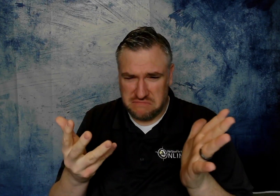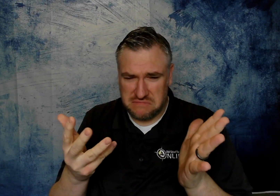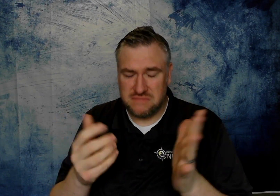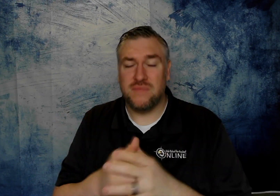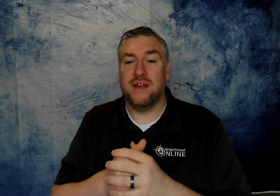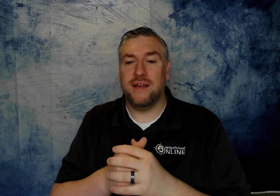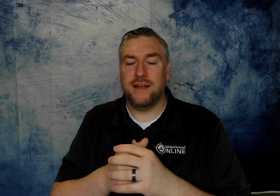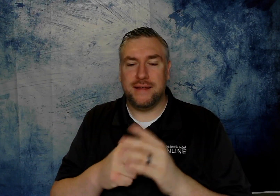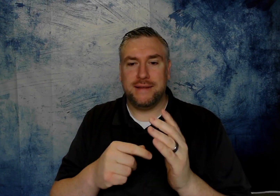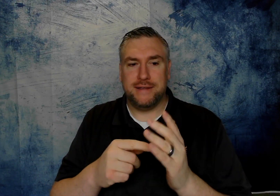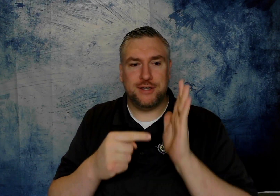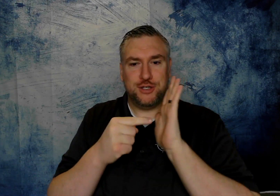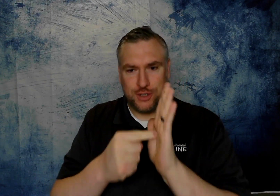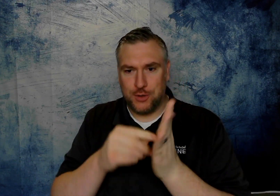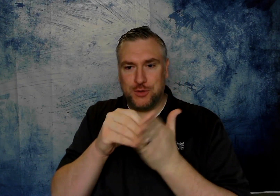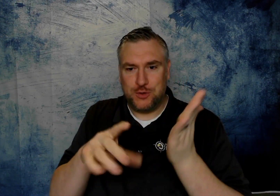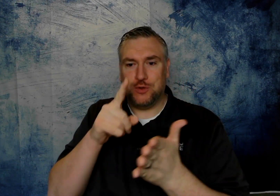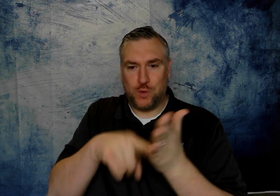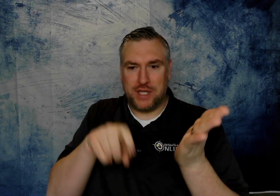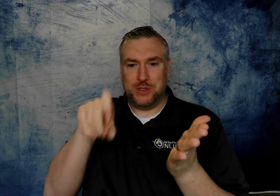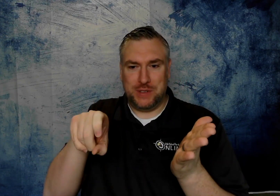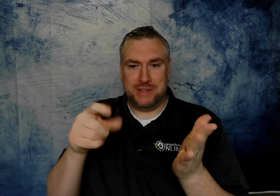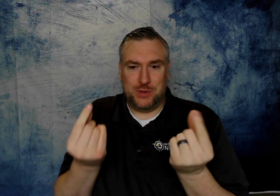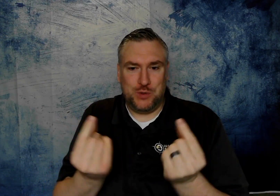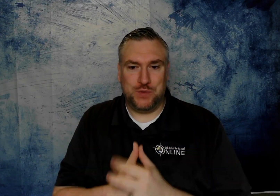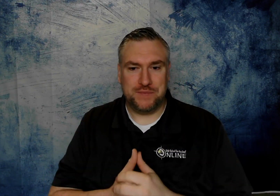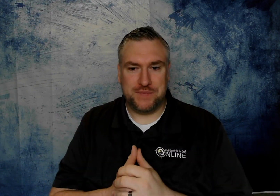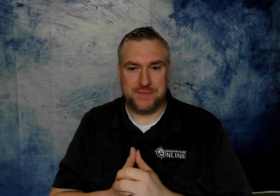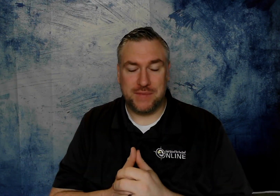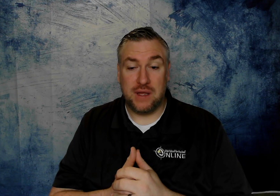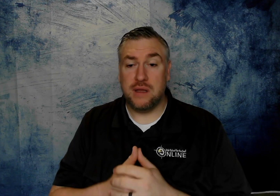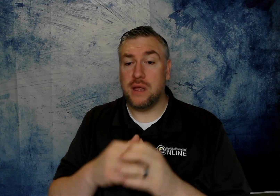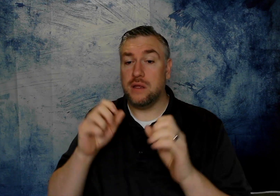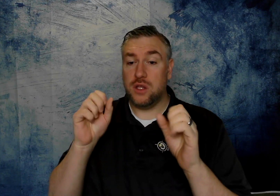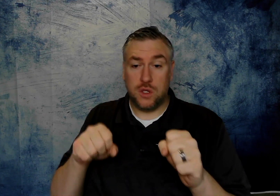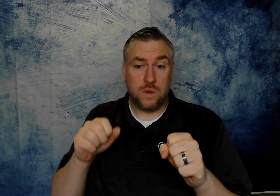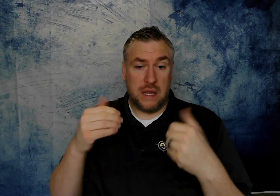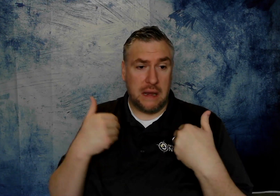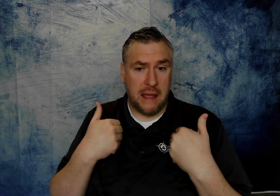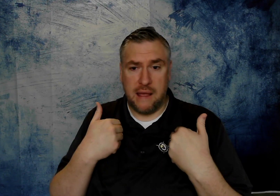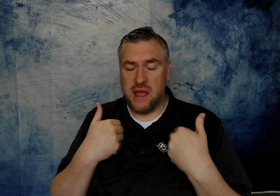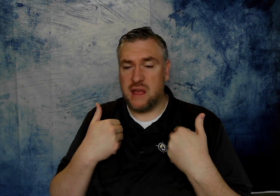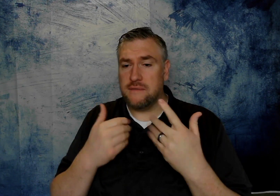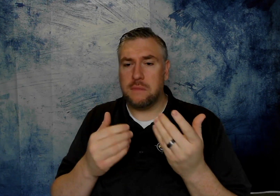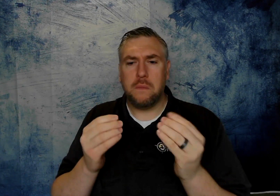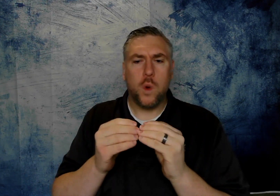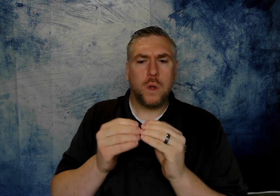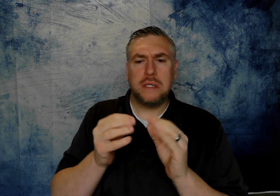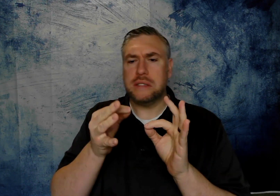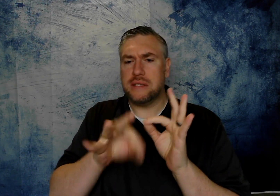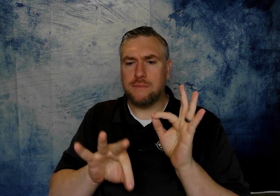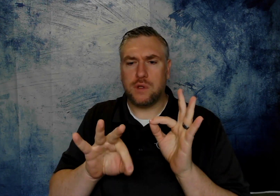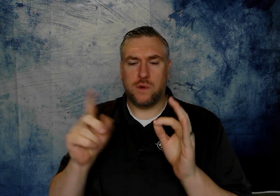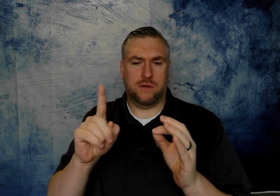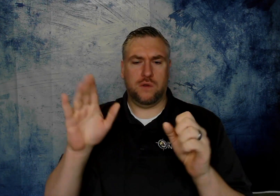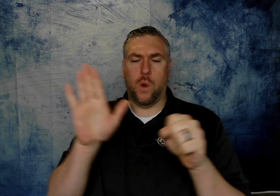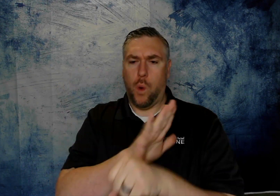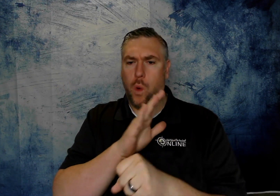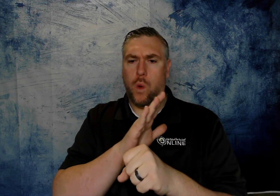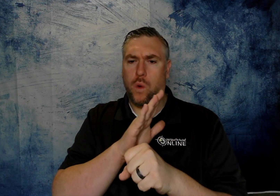What's the purpose of a home page? It's to show students what they need to do. You can have more of a simple design